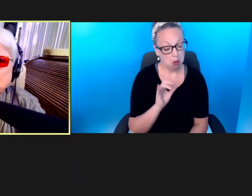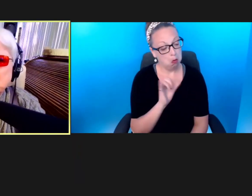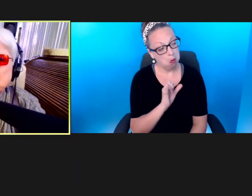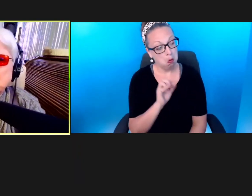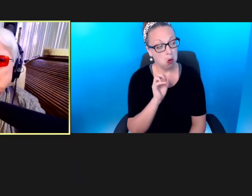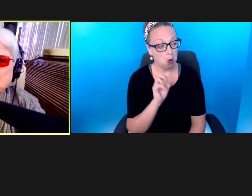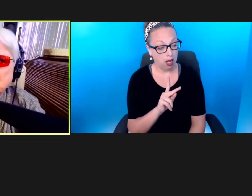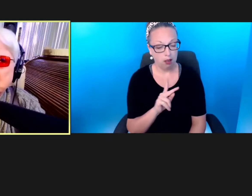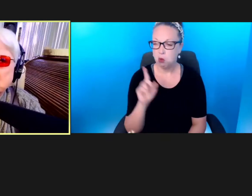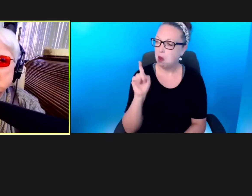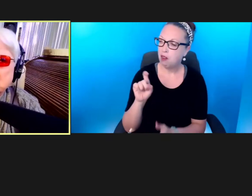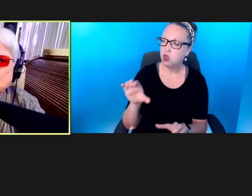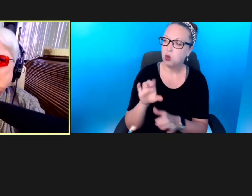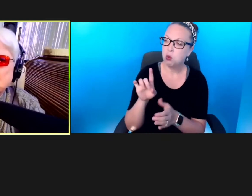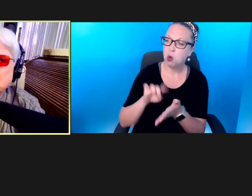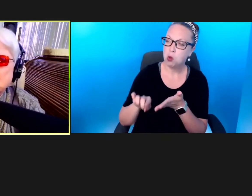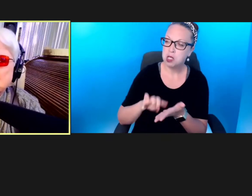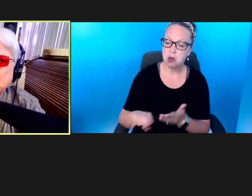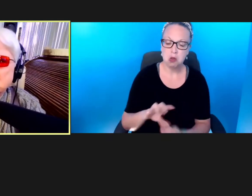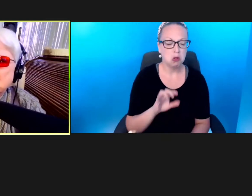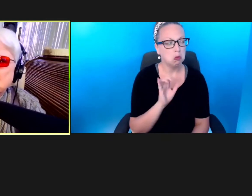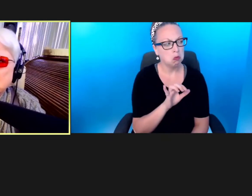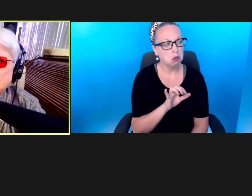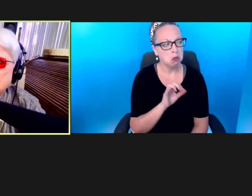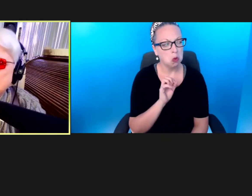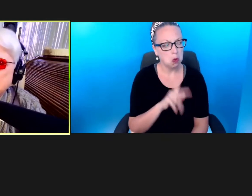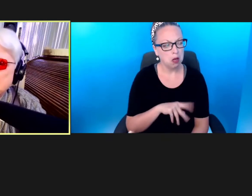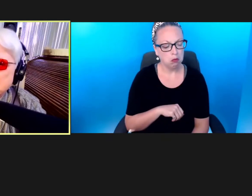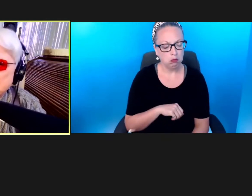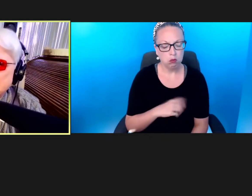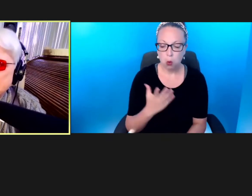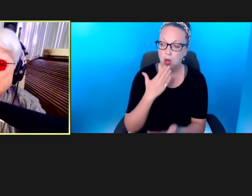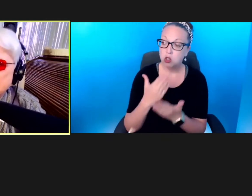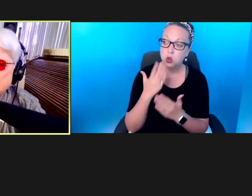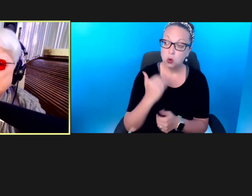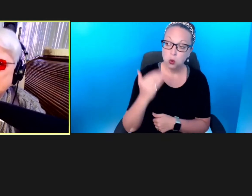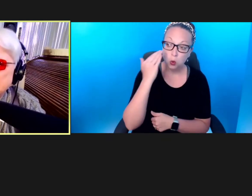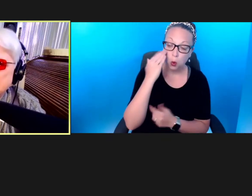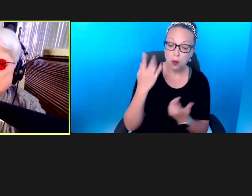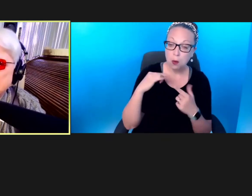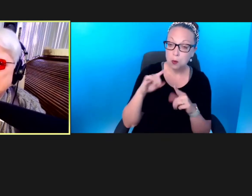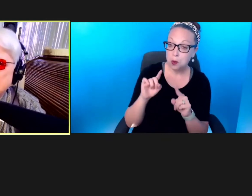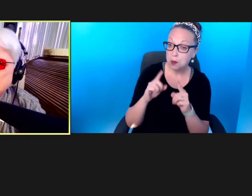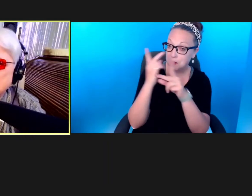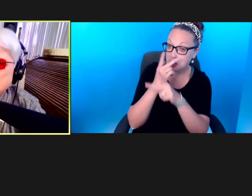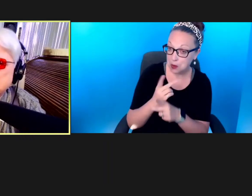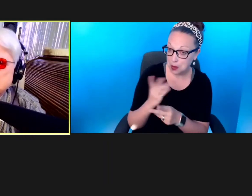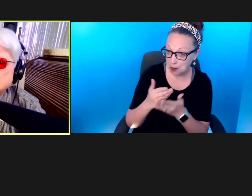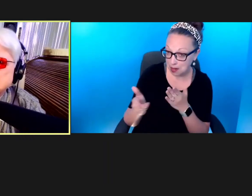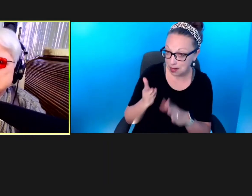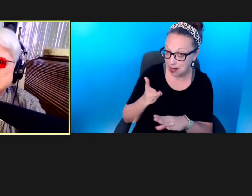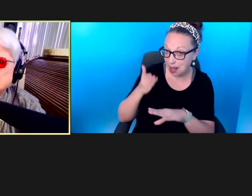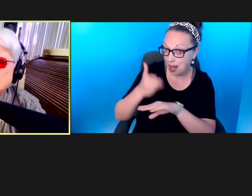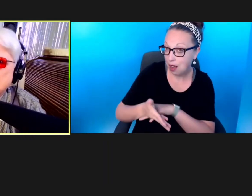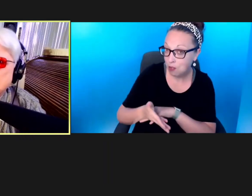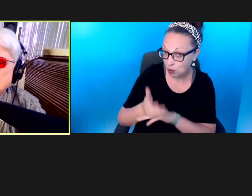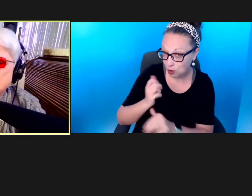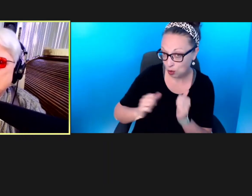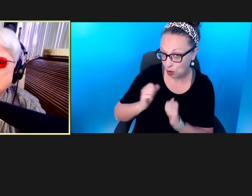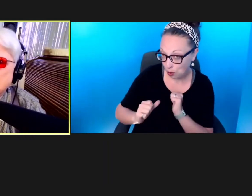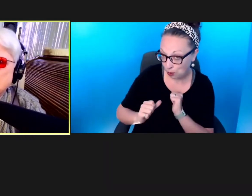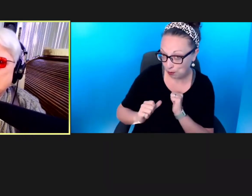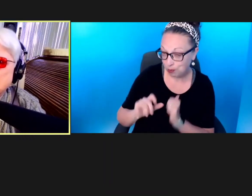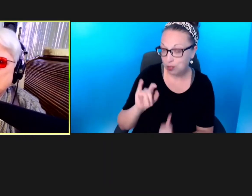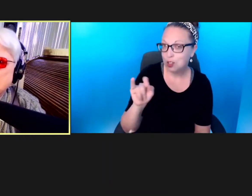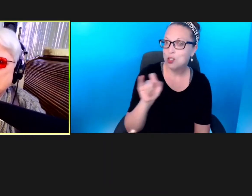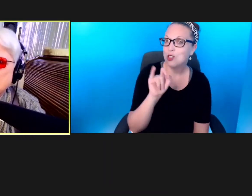research. And good to know that as we find things out like this after the show, Jeff writes about